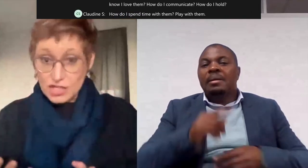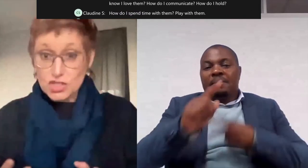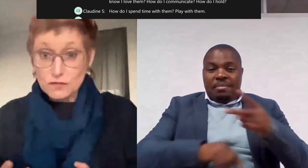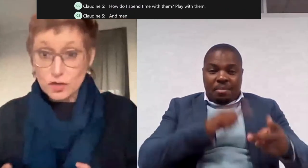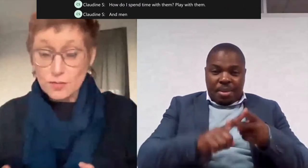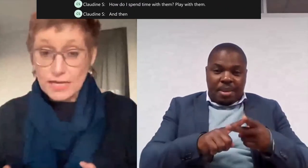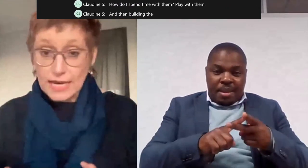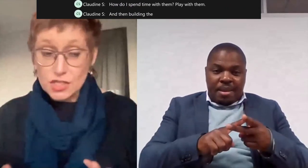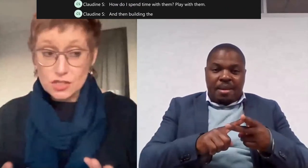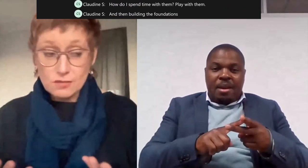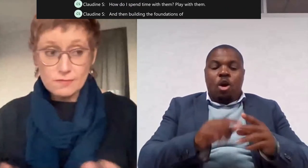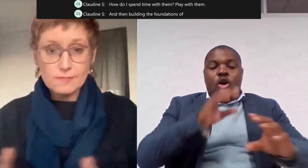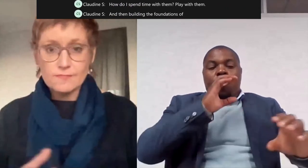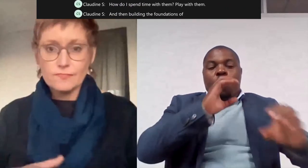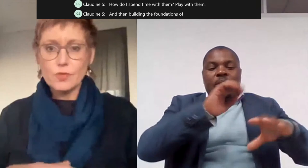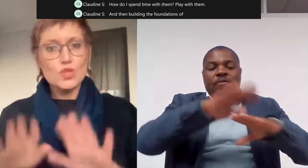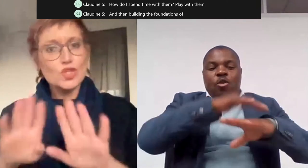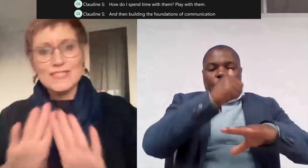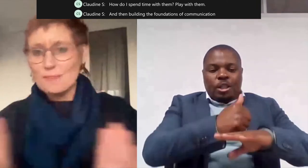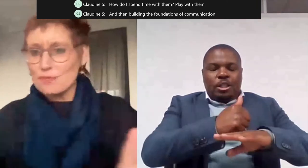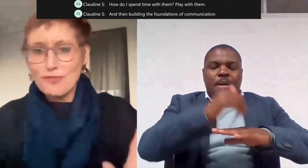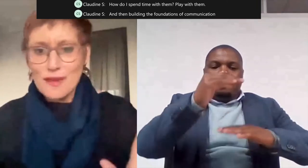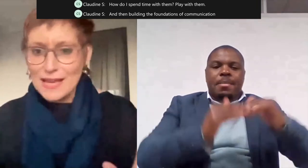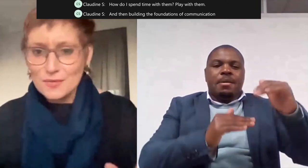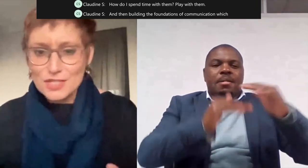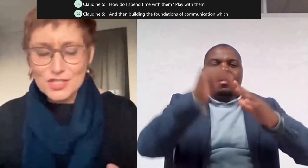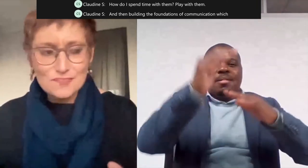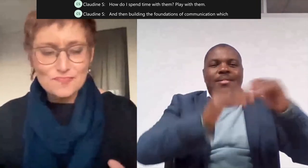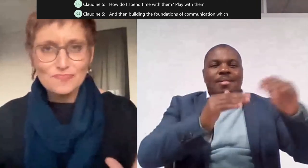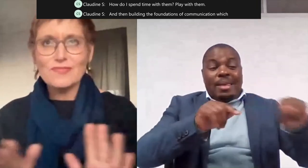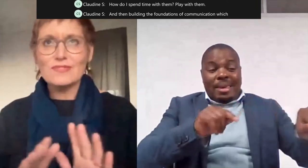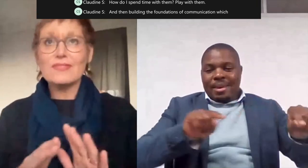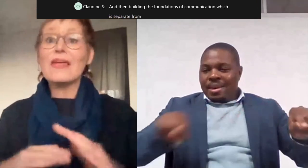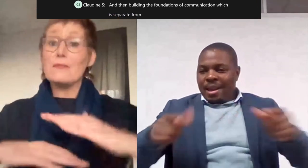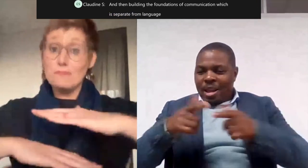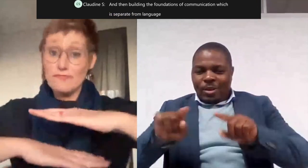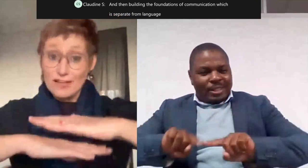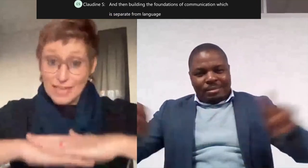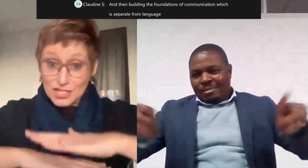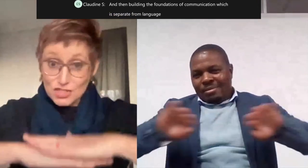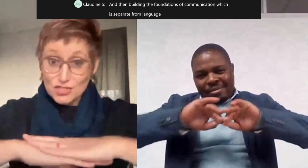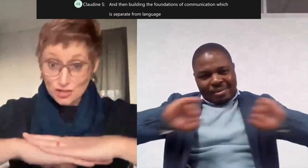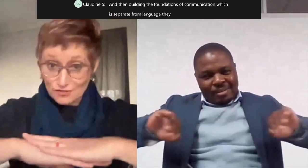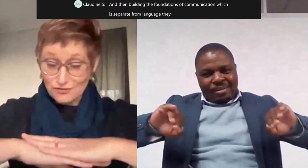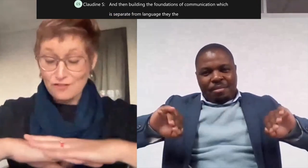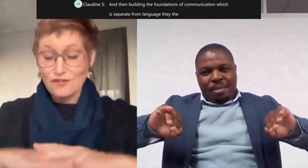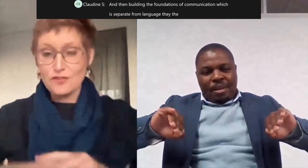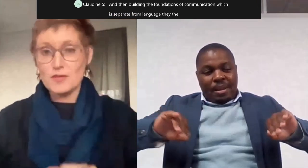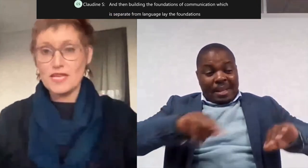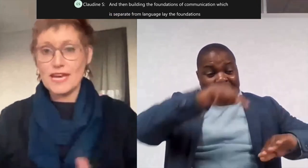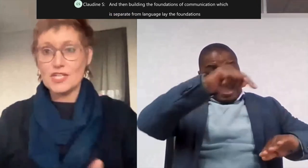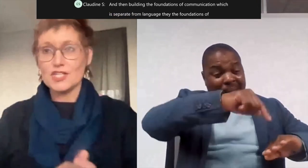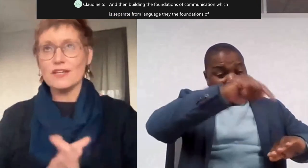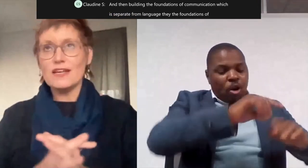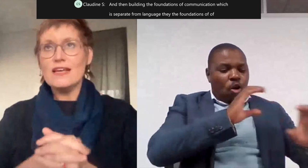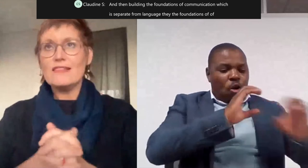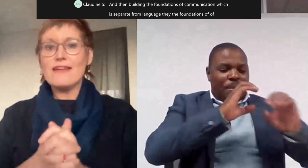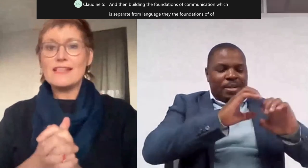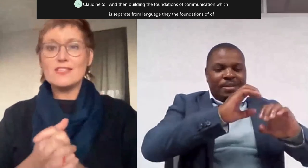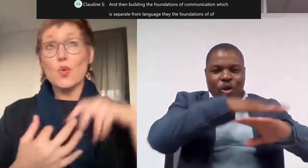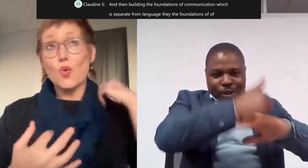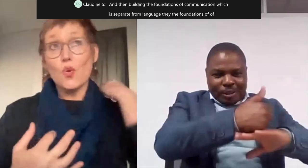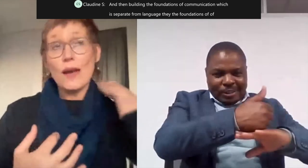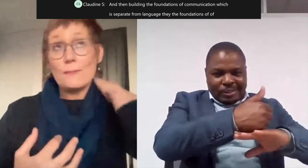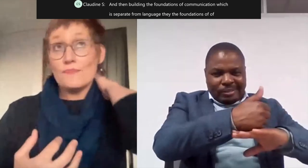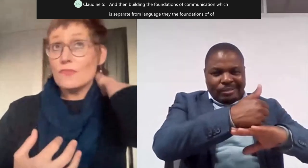the foundations of communication, which are separate from language. They're the foundations of communication